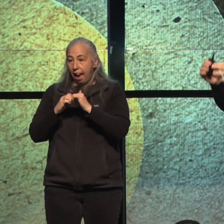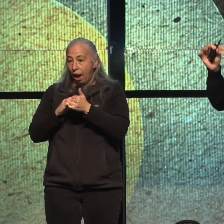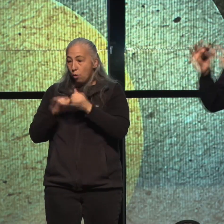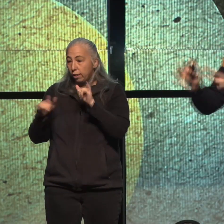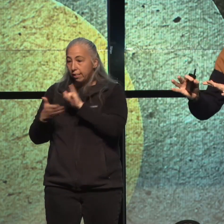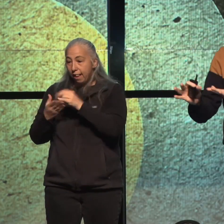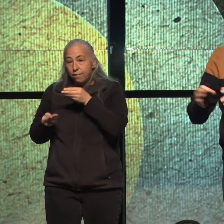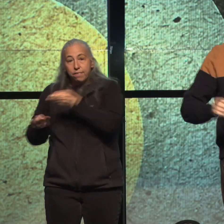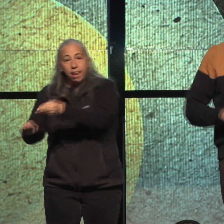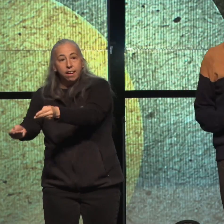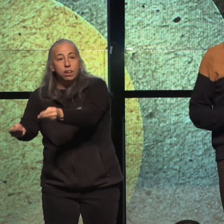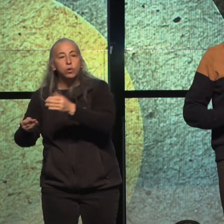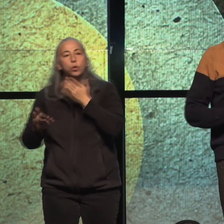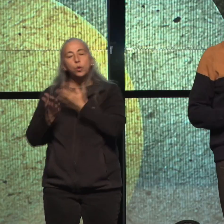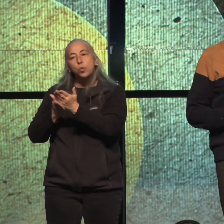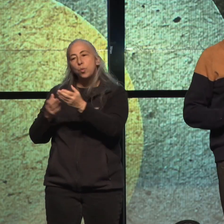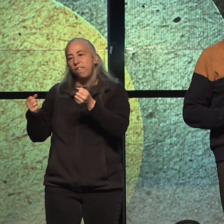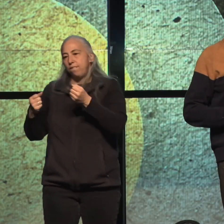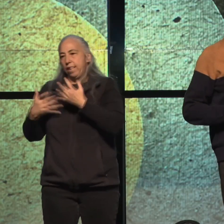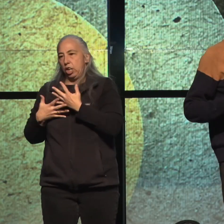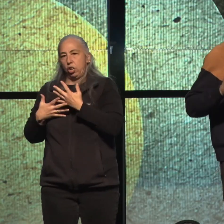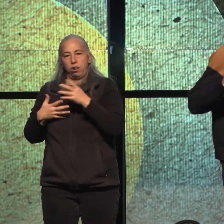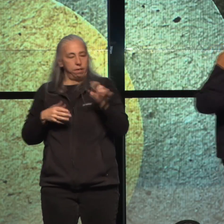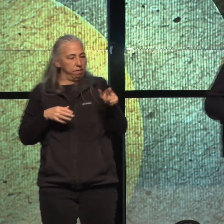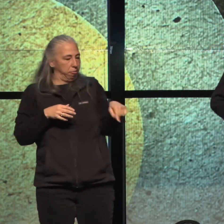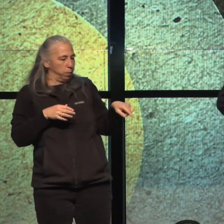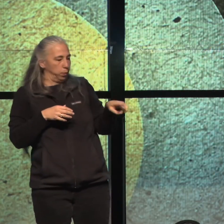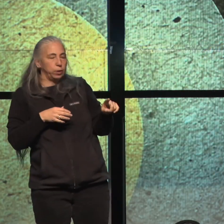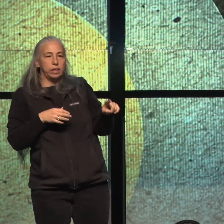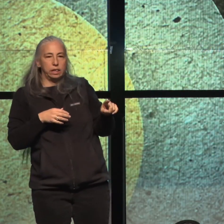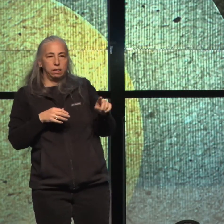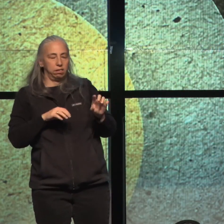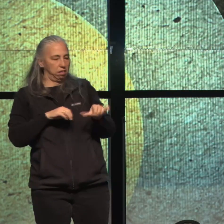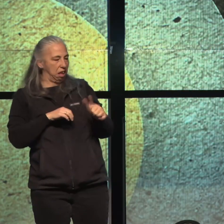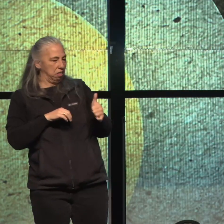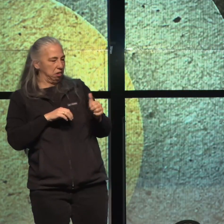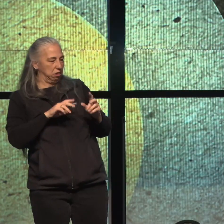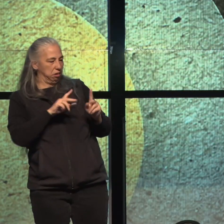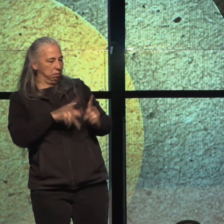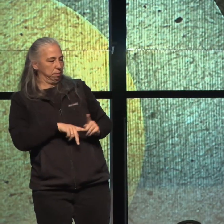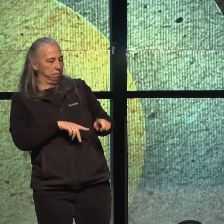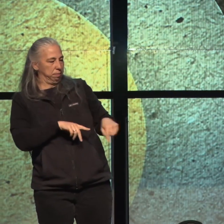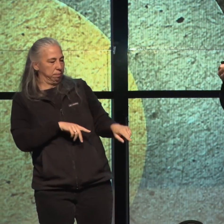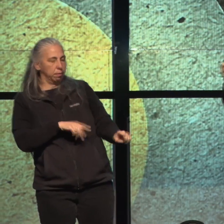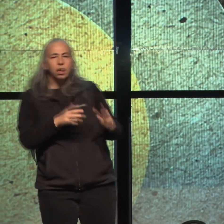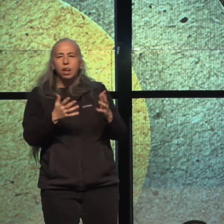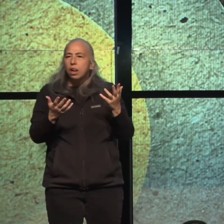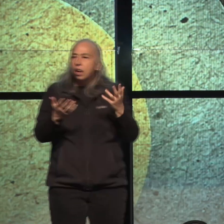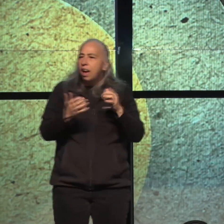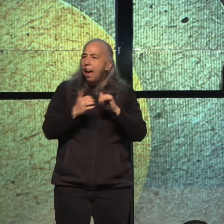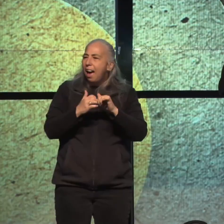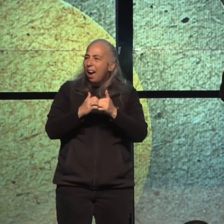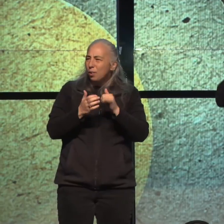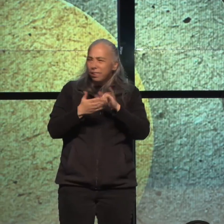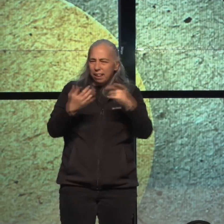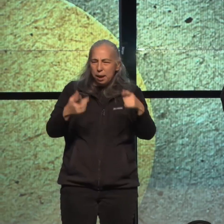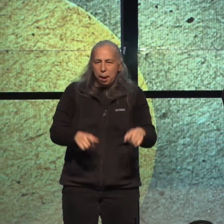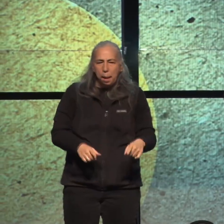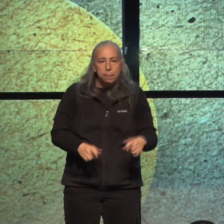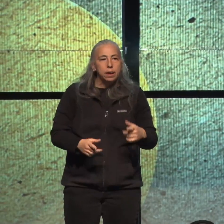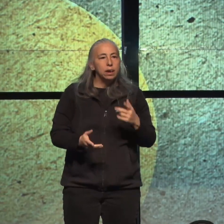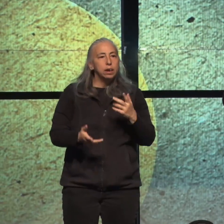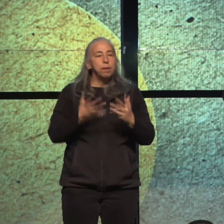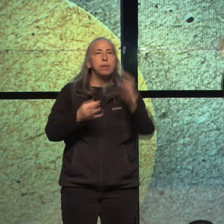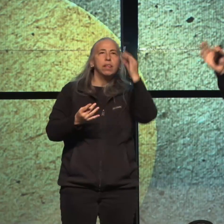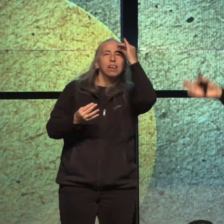It is the accelerant. And you say, well, how does that happen? Like, maybe some of you are sitting here going, well, why? Right? I